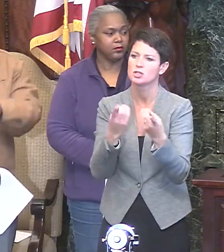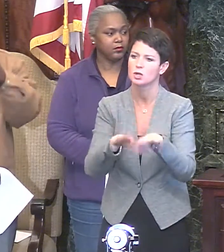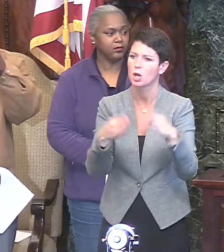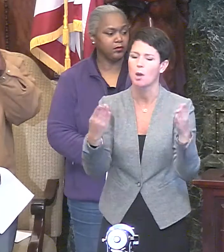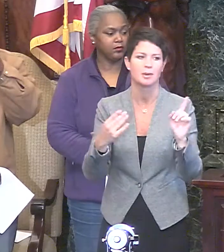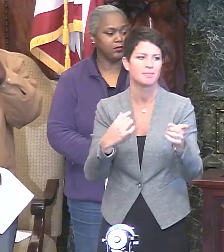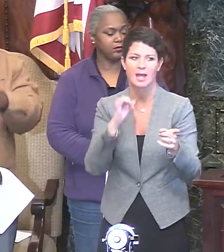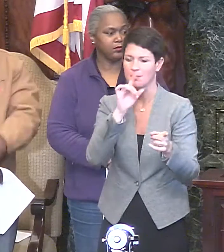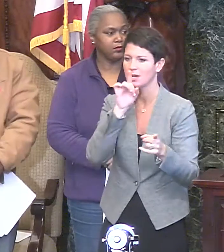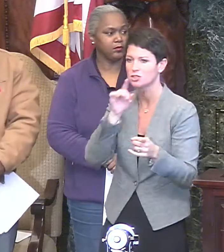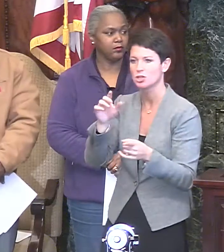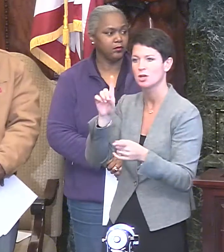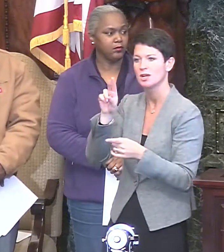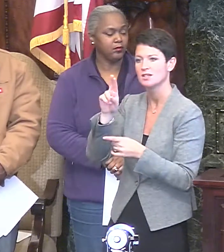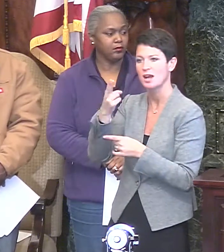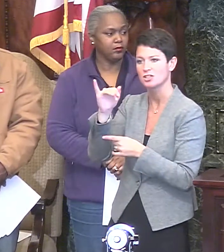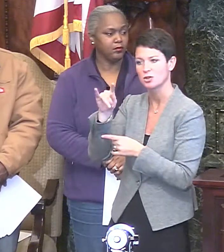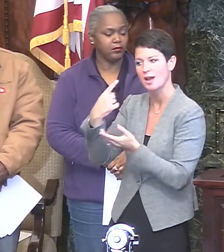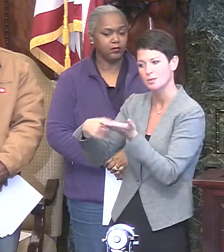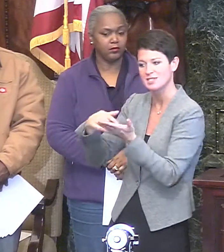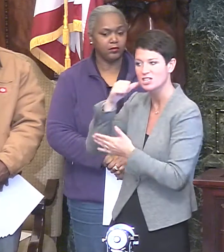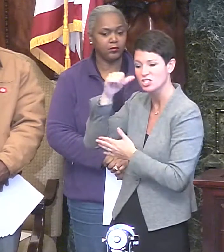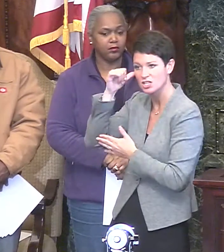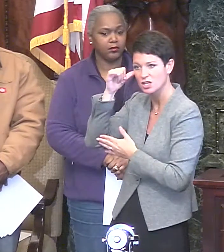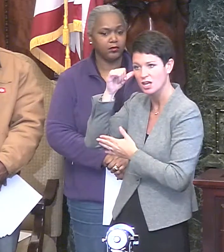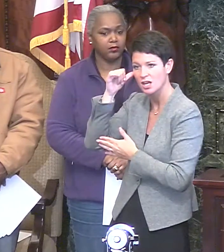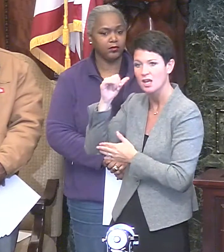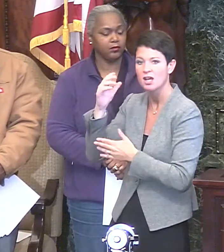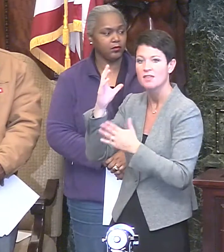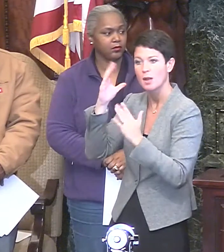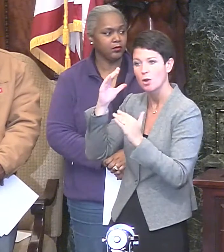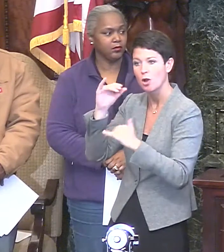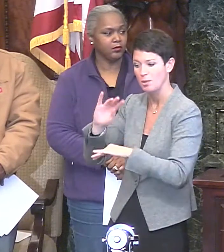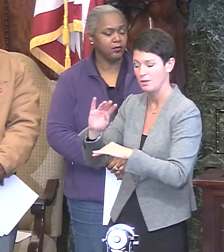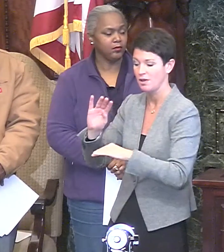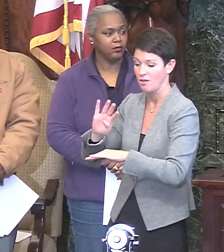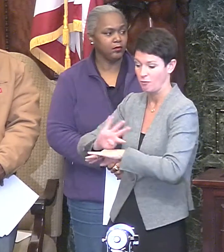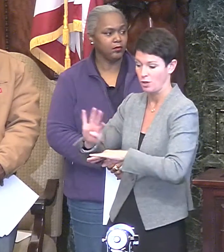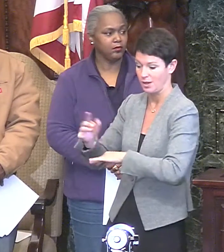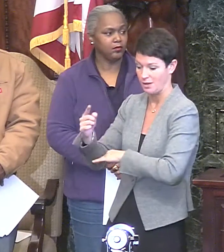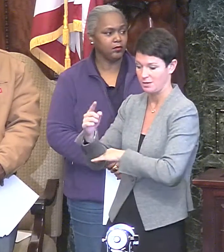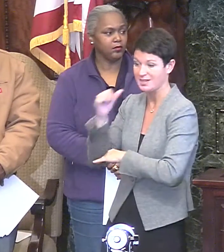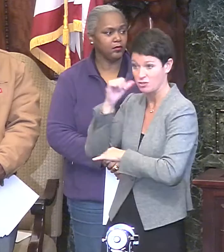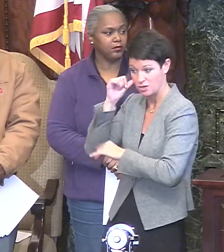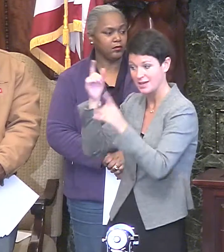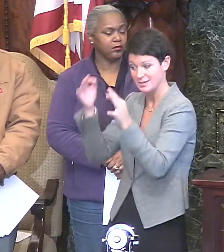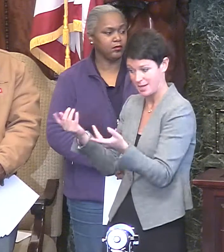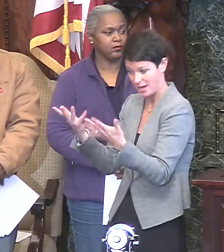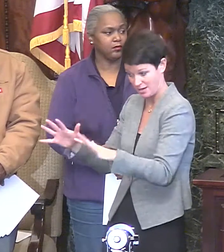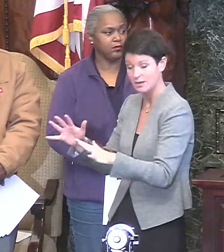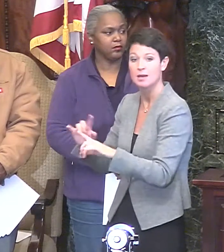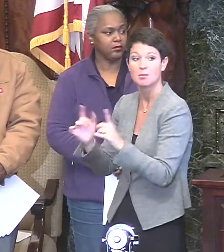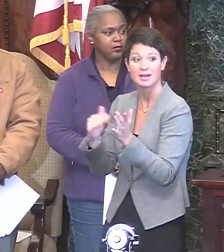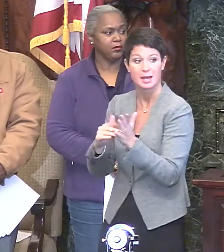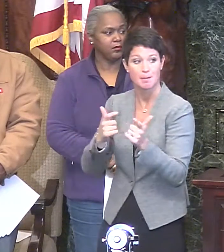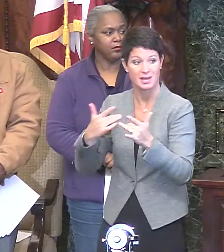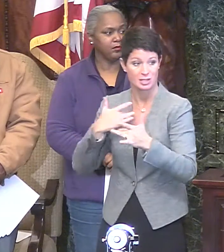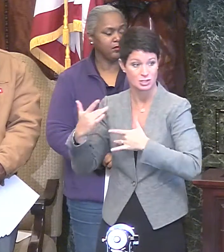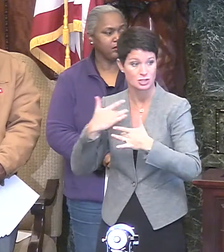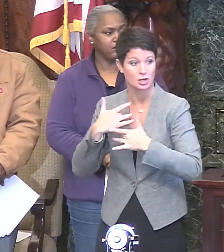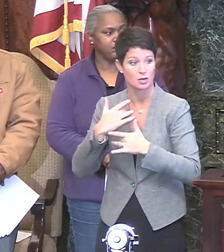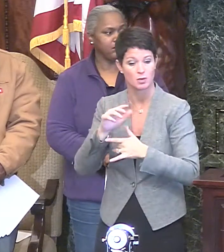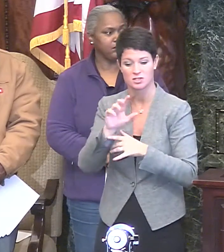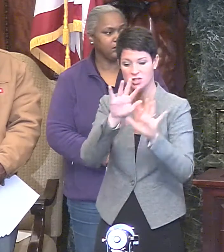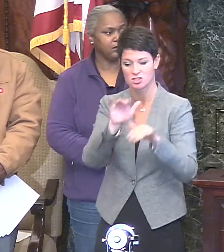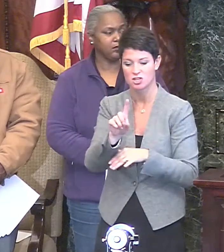Don't know. I talked to Dr. Height yesterday. They suggested early on, about 4 o'clock, they were going to make the call, and they did. Our biggest concern was the number of